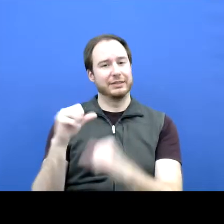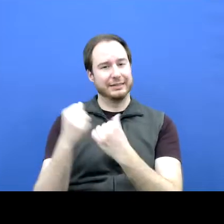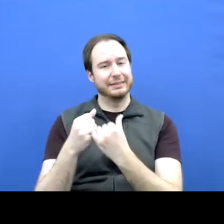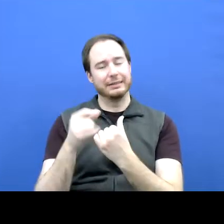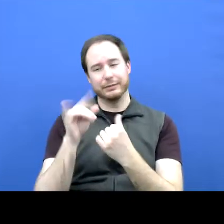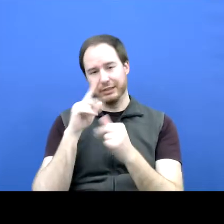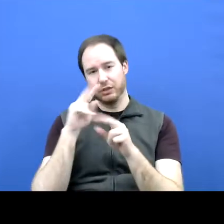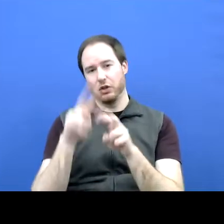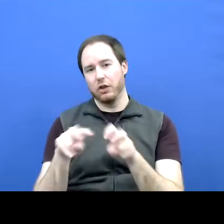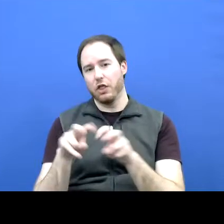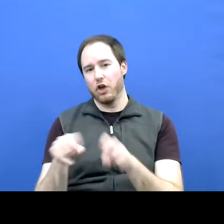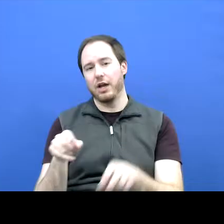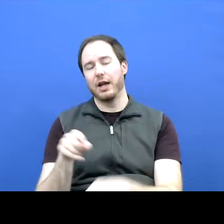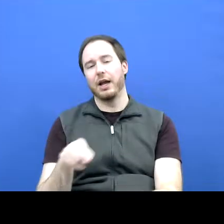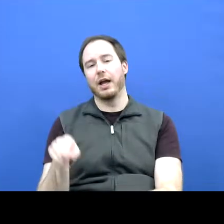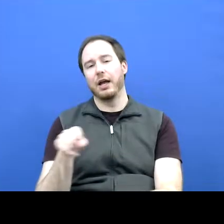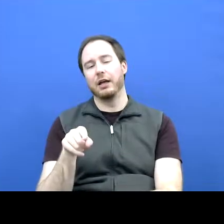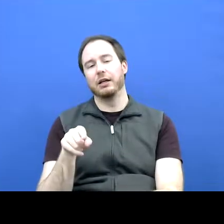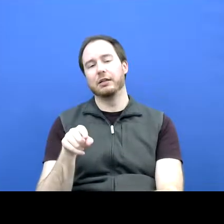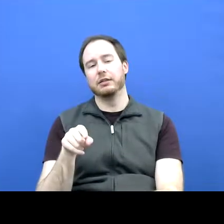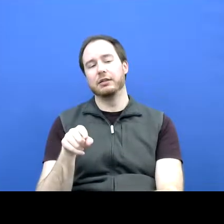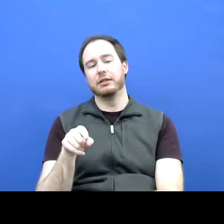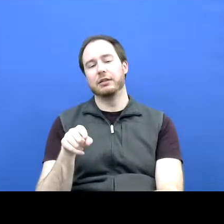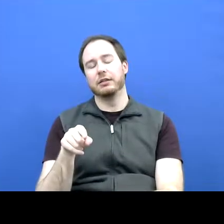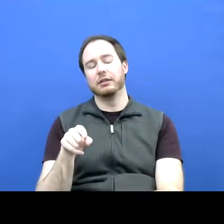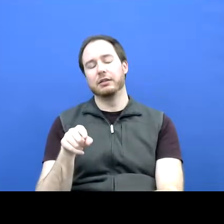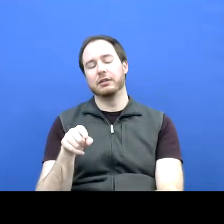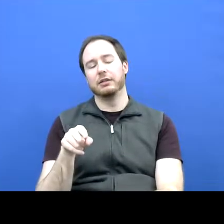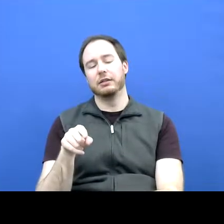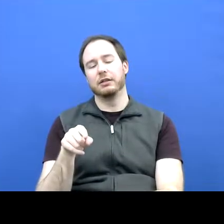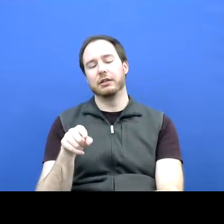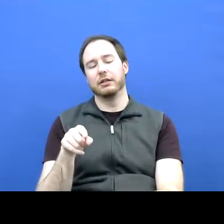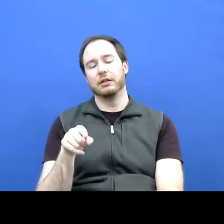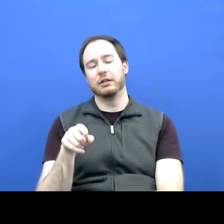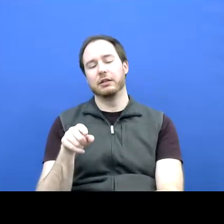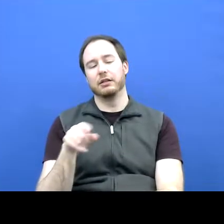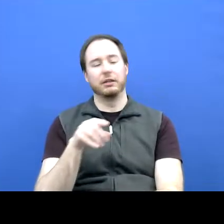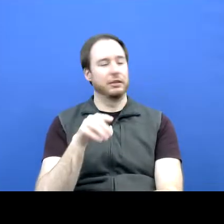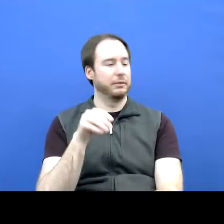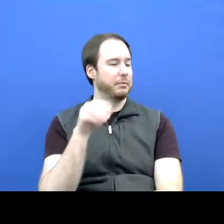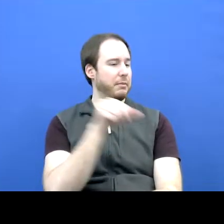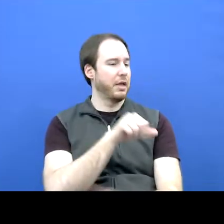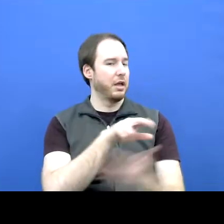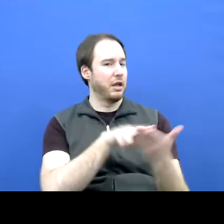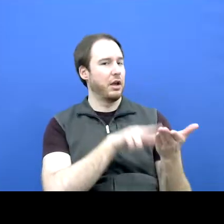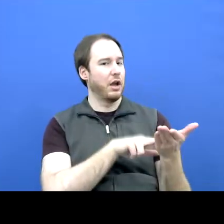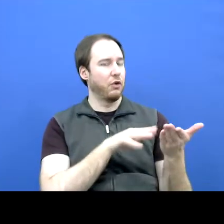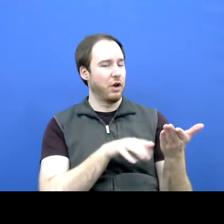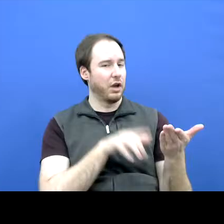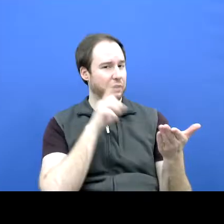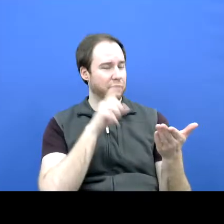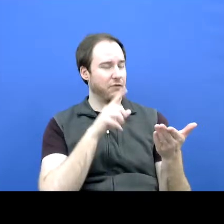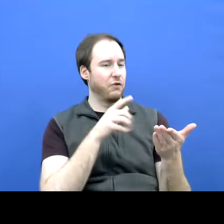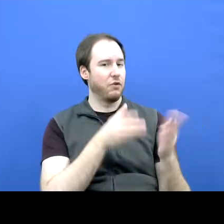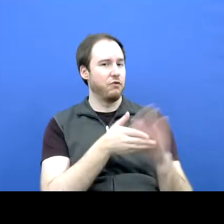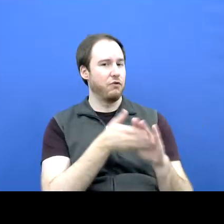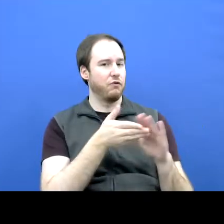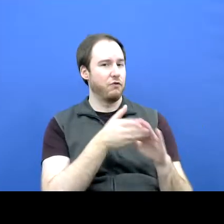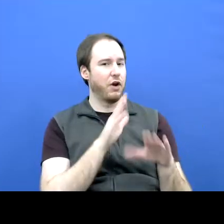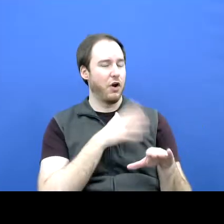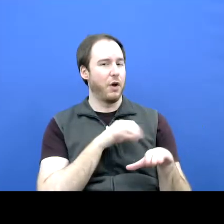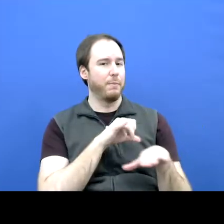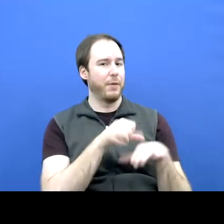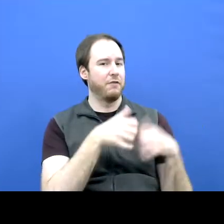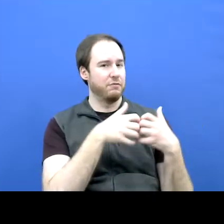at, instead of paying contractors to run the paving machine, we have 2